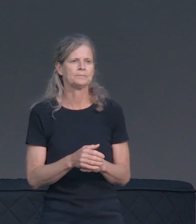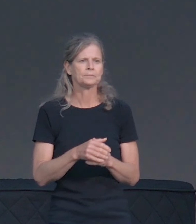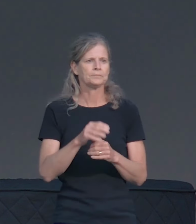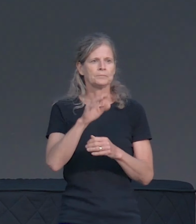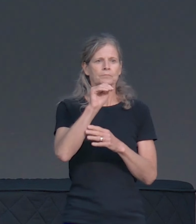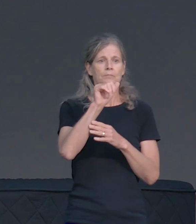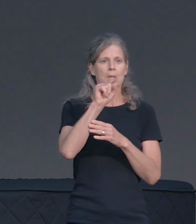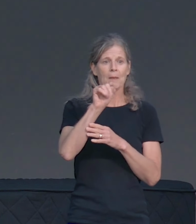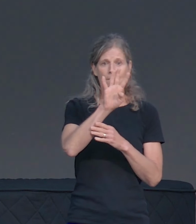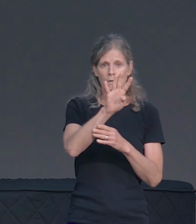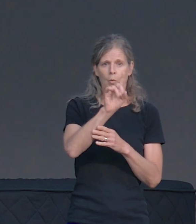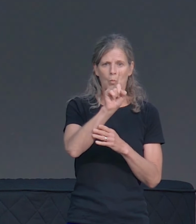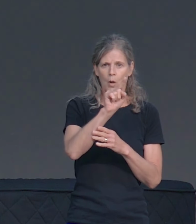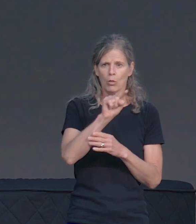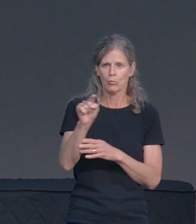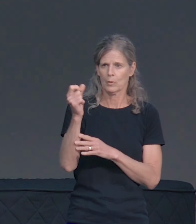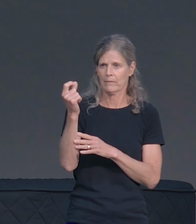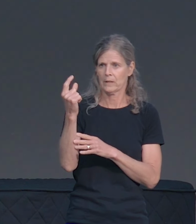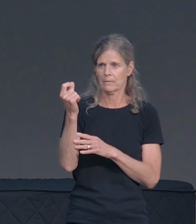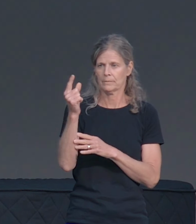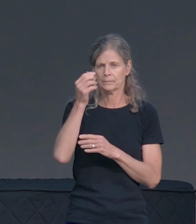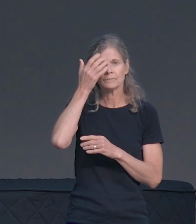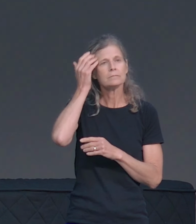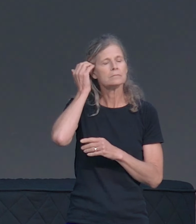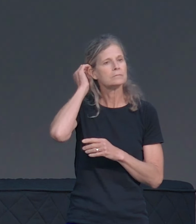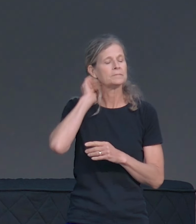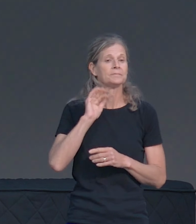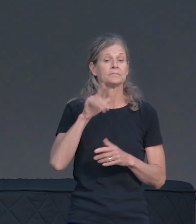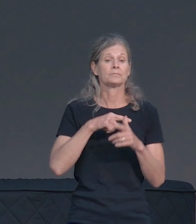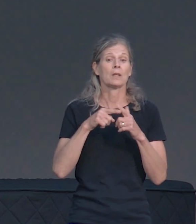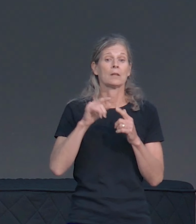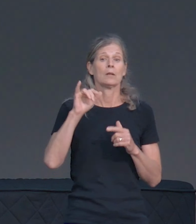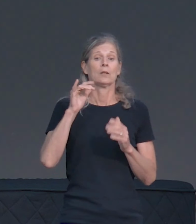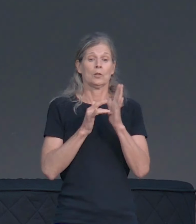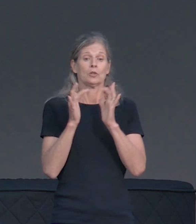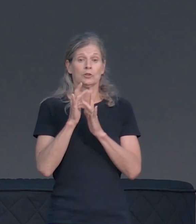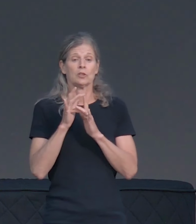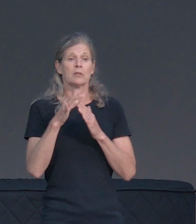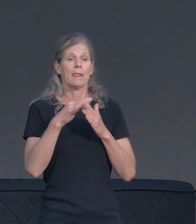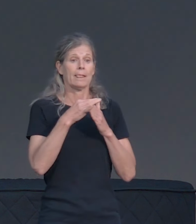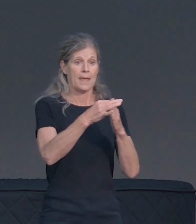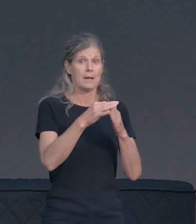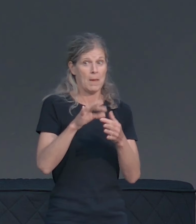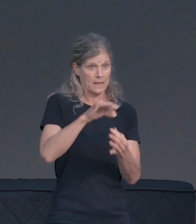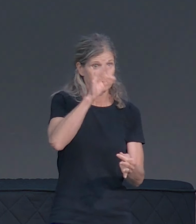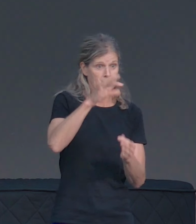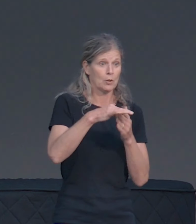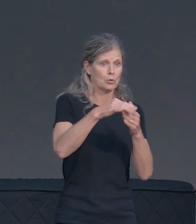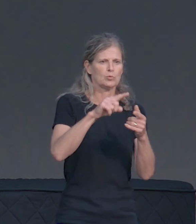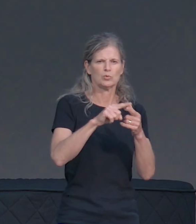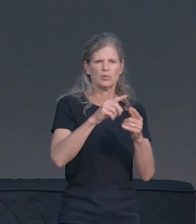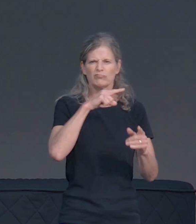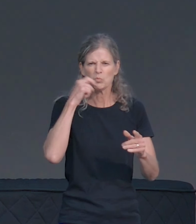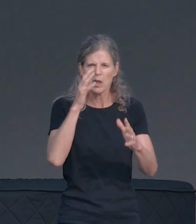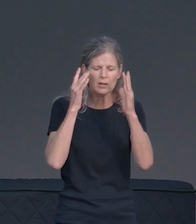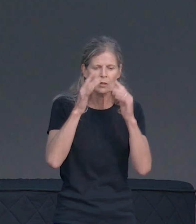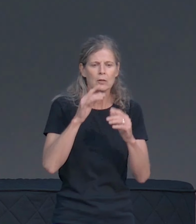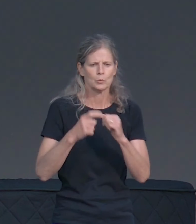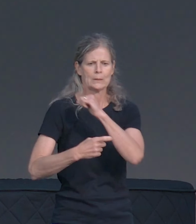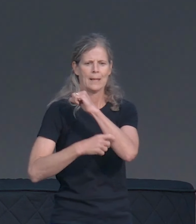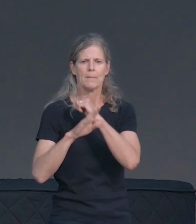Matthew 4, verses 1 through 11. Then Jesus was led up by the Spirit into the wilderness to be tempted